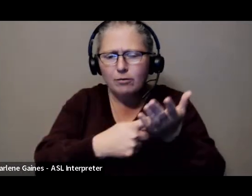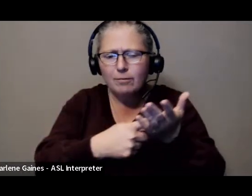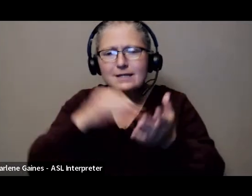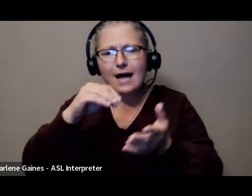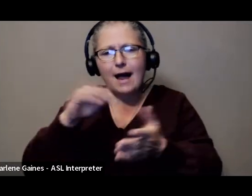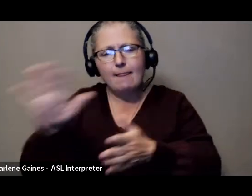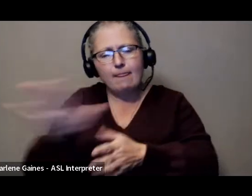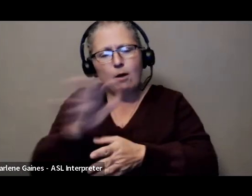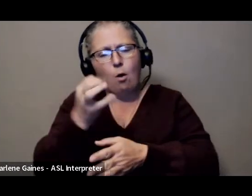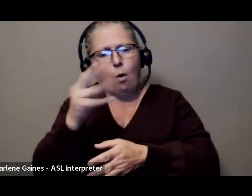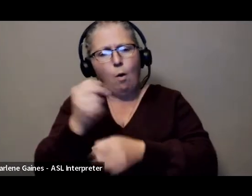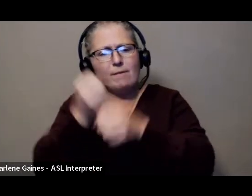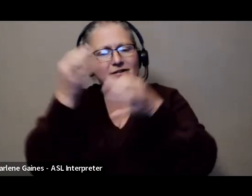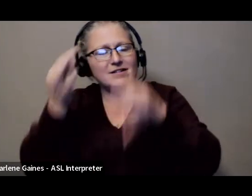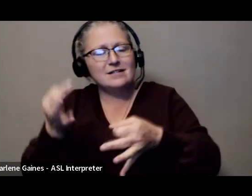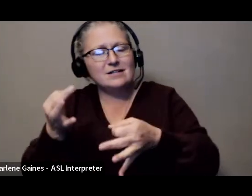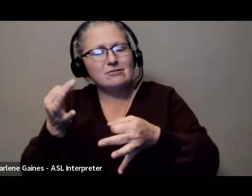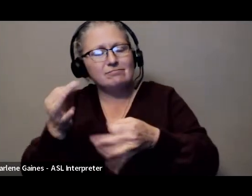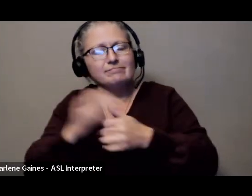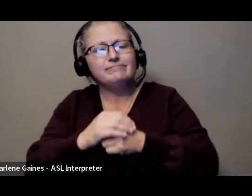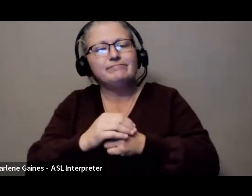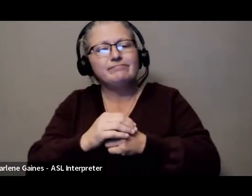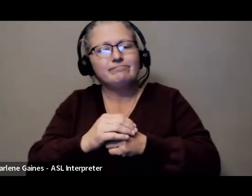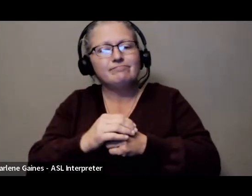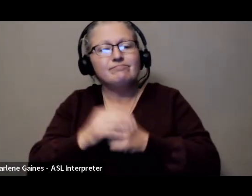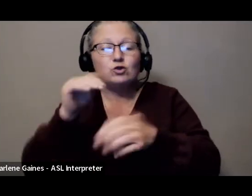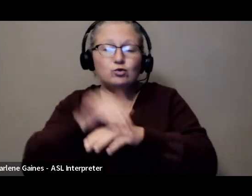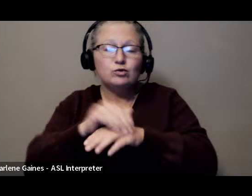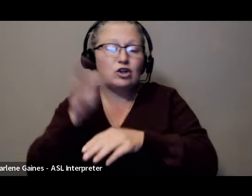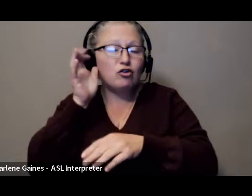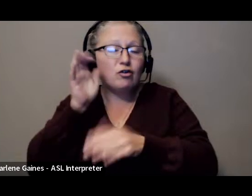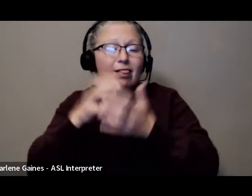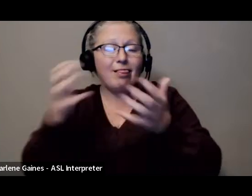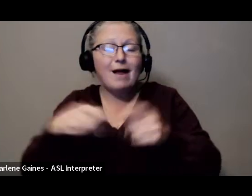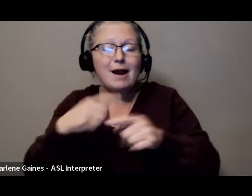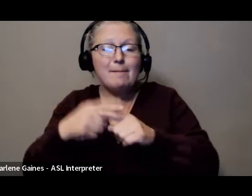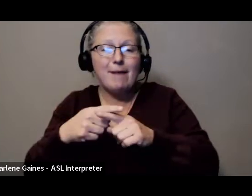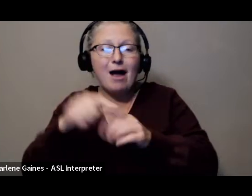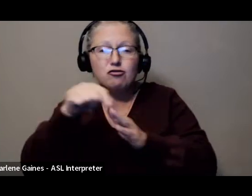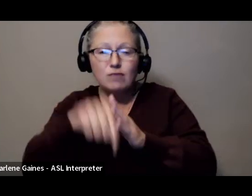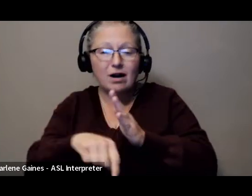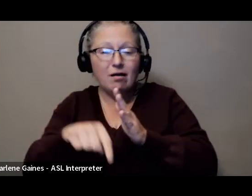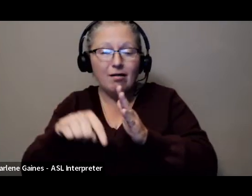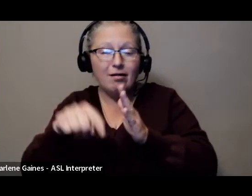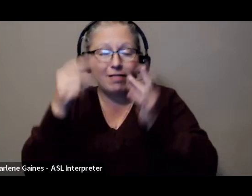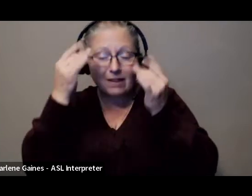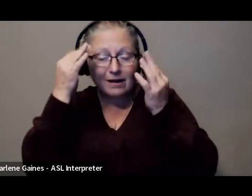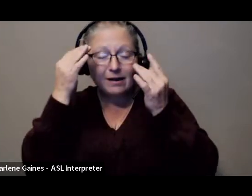own positions. We've heard a lot tonight about critical thinking, and